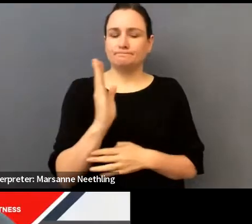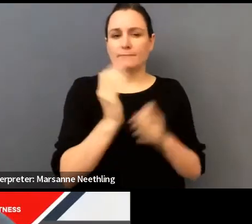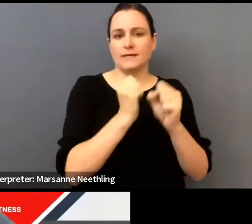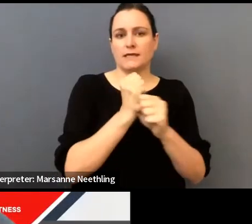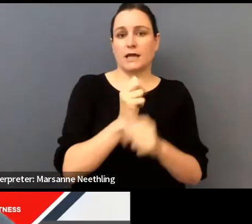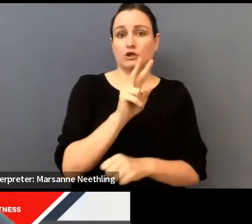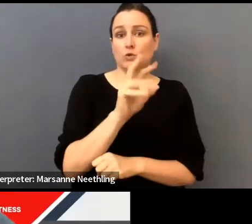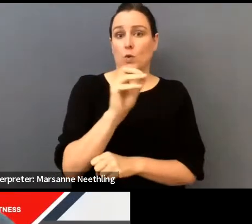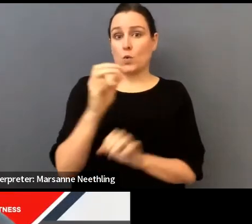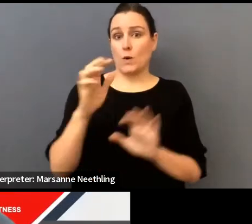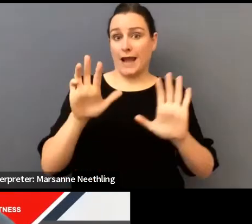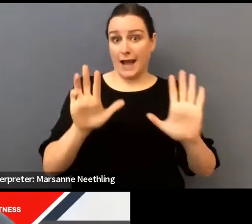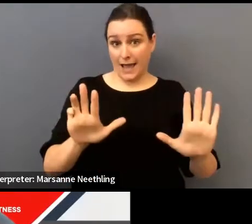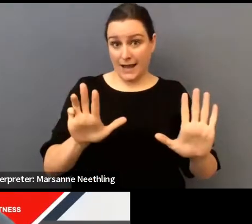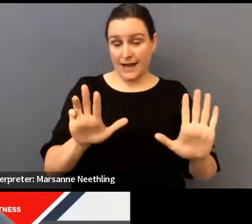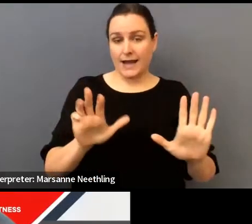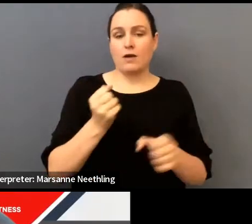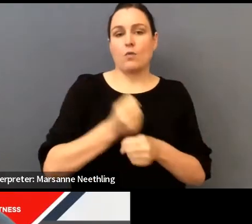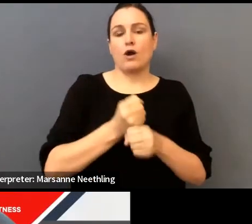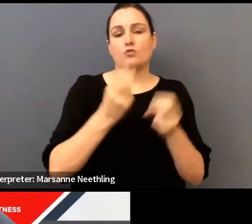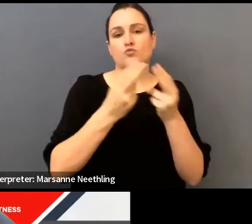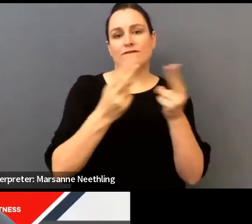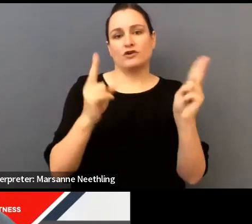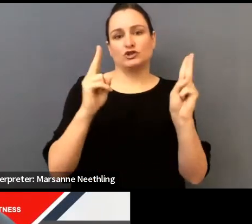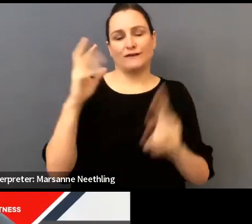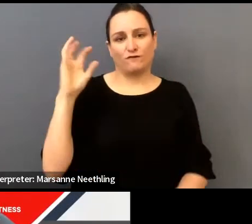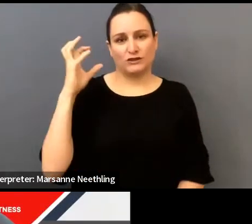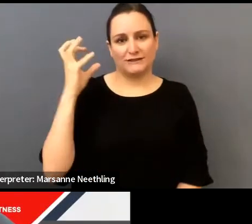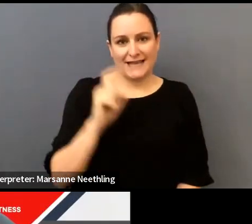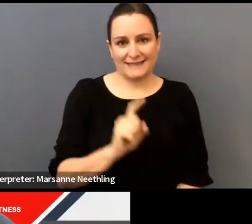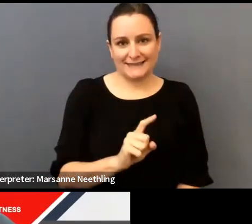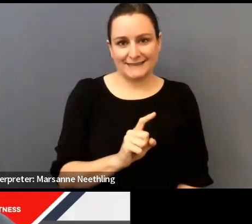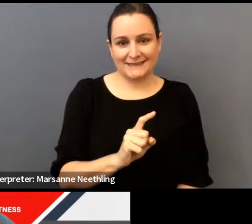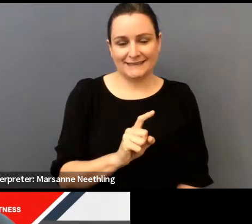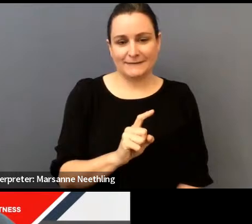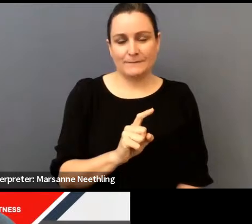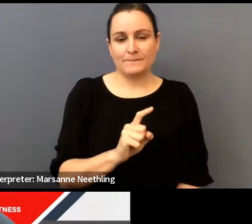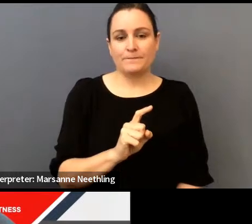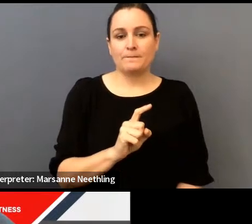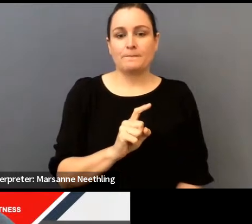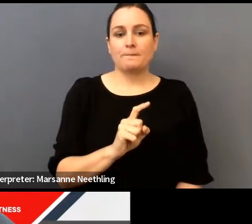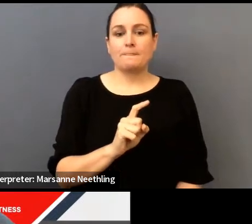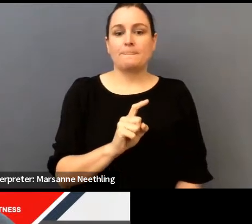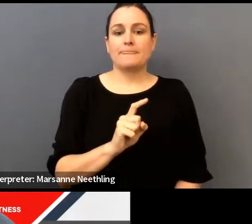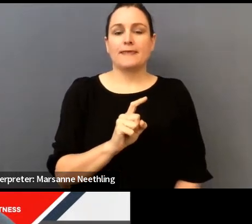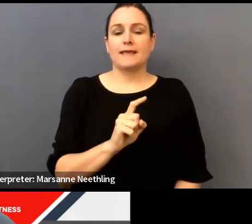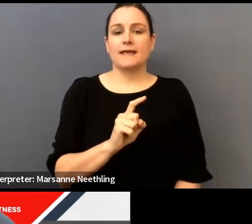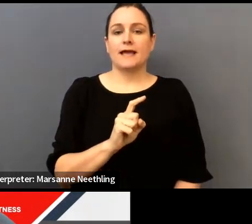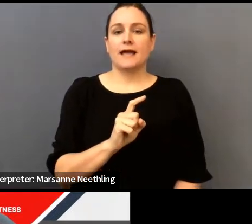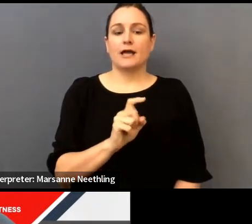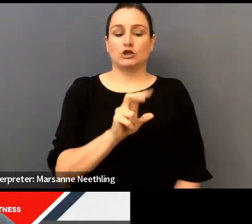at the University of the Free State. In 2015, she became the head